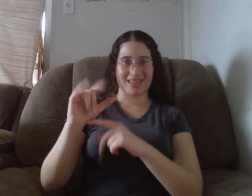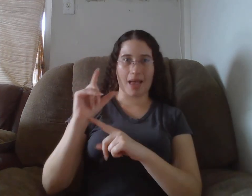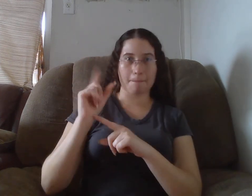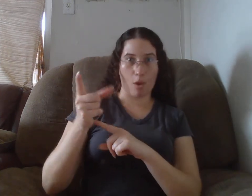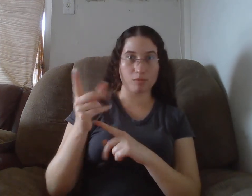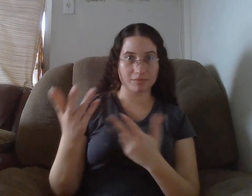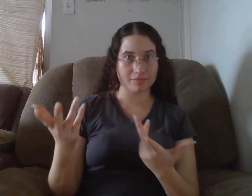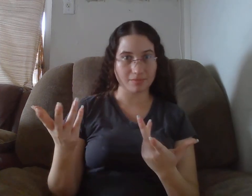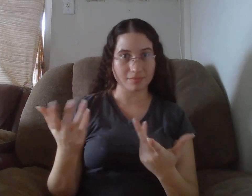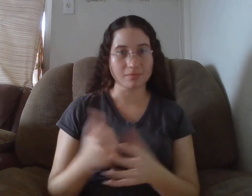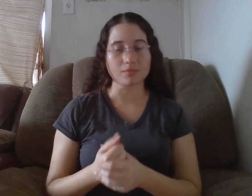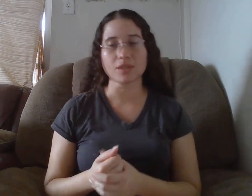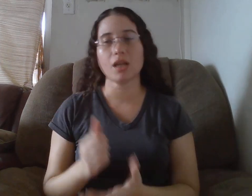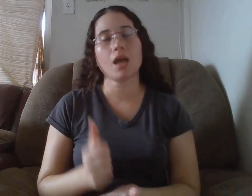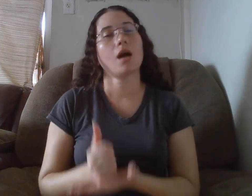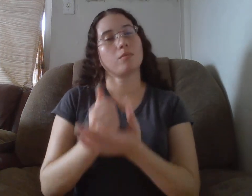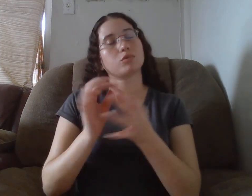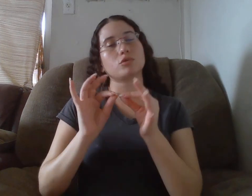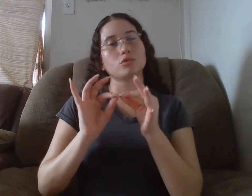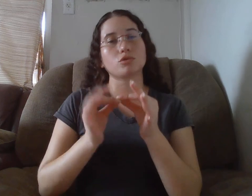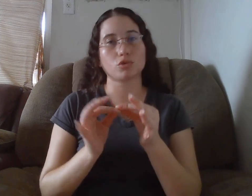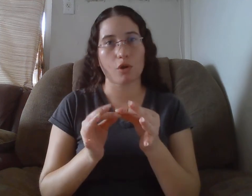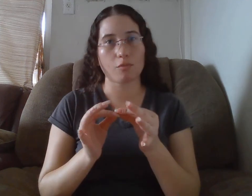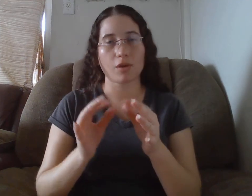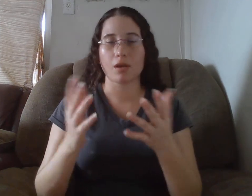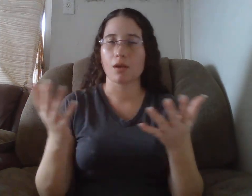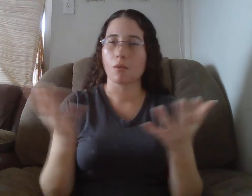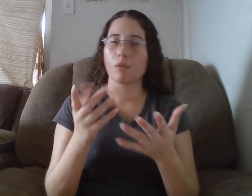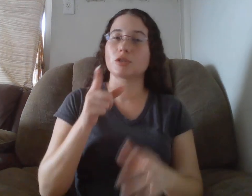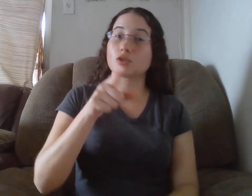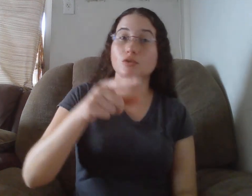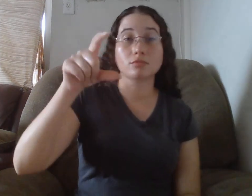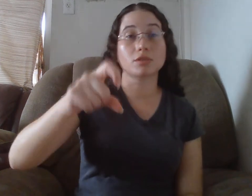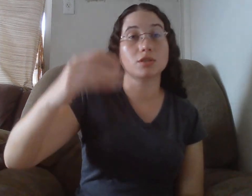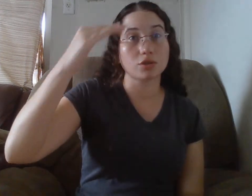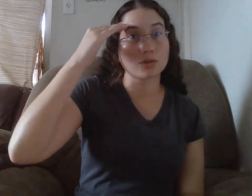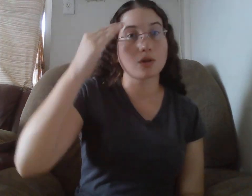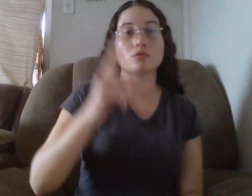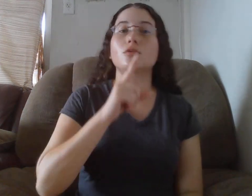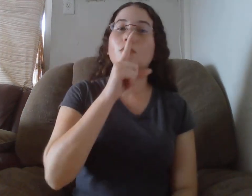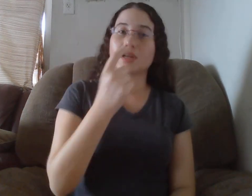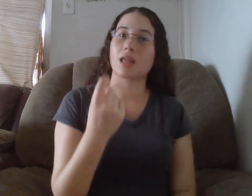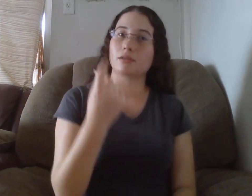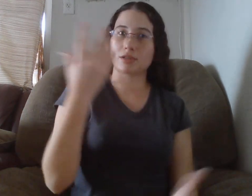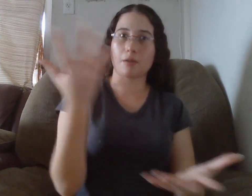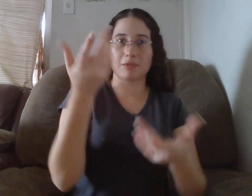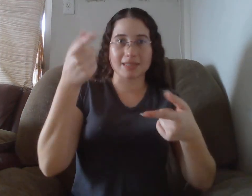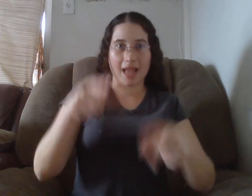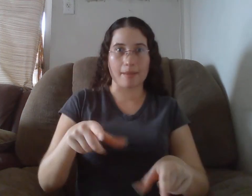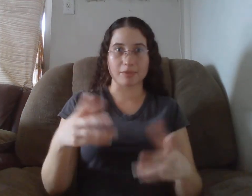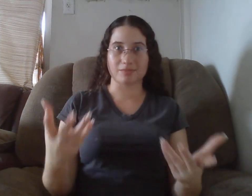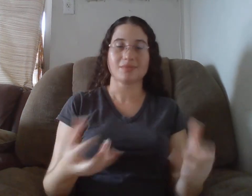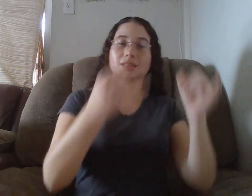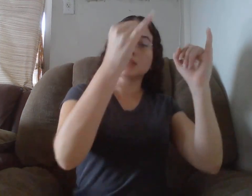messages to help interpret what you need to know in order to understand what you're doing, individually and as a